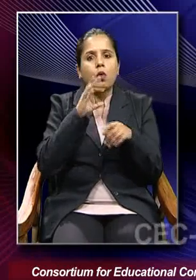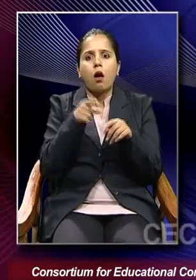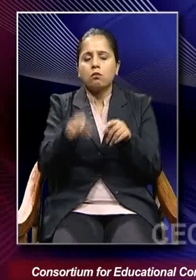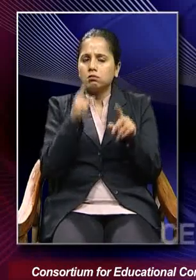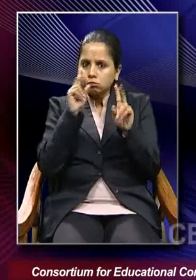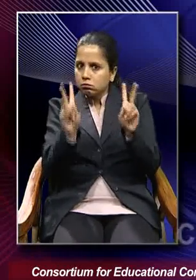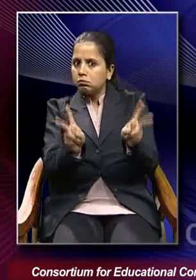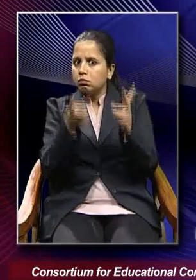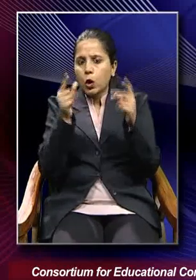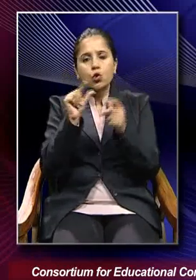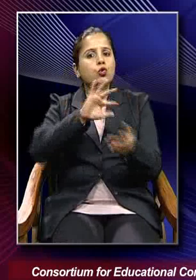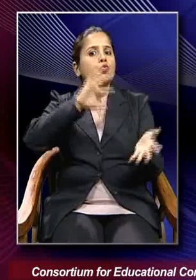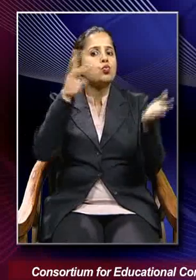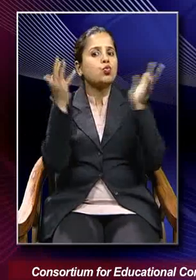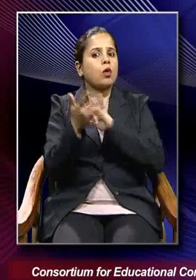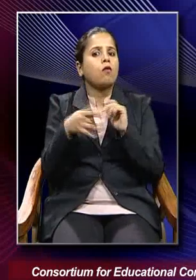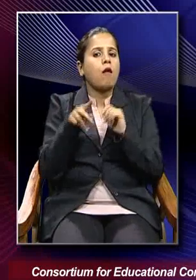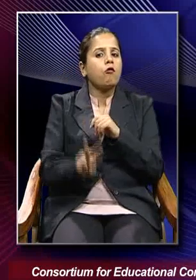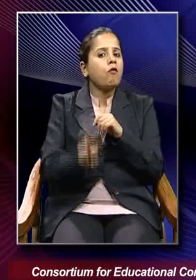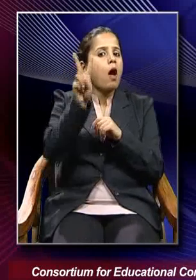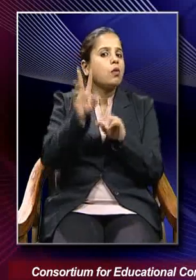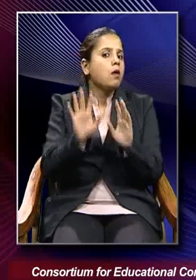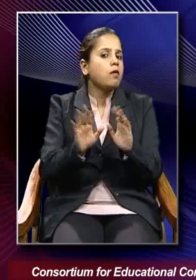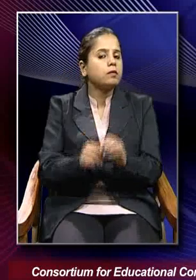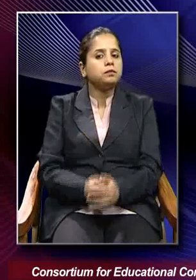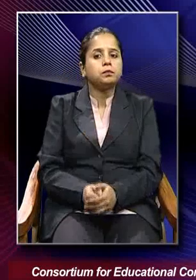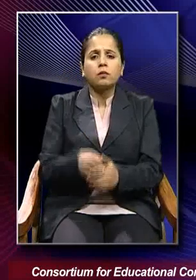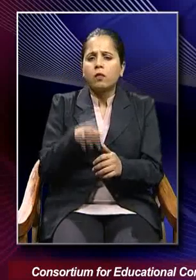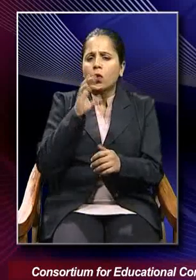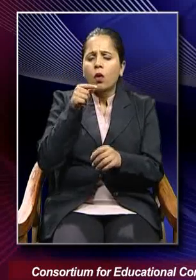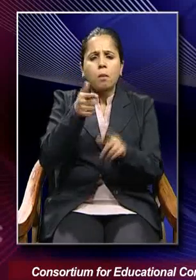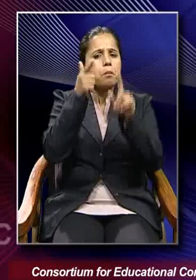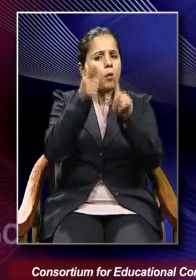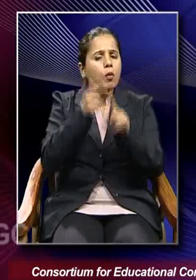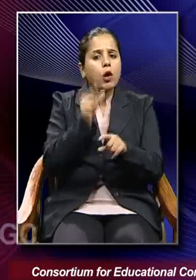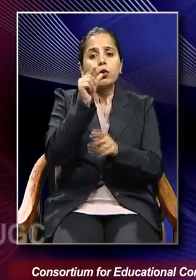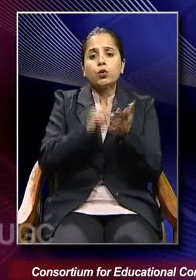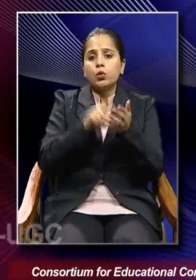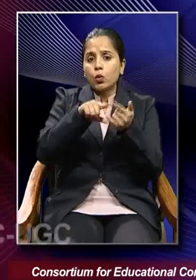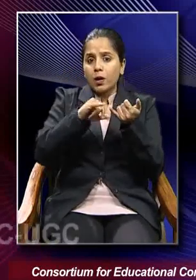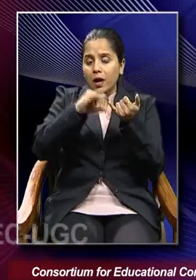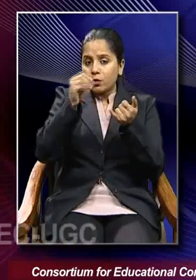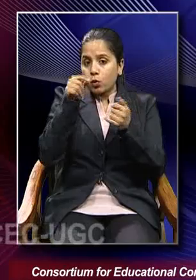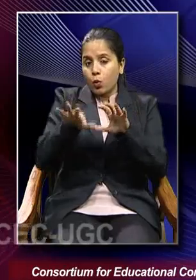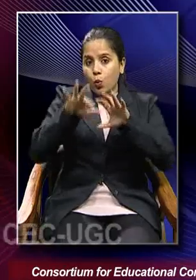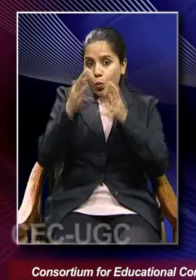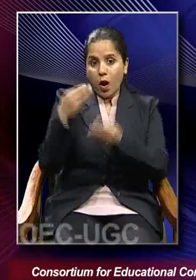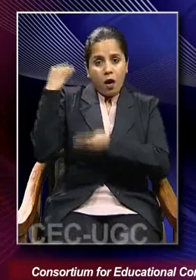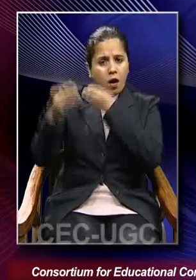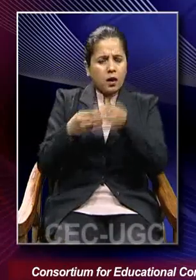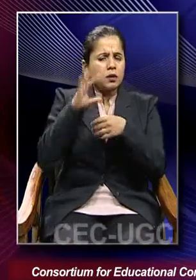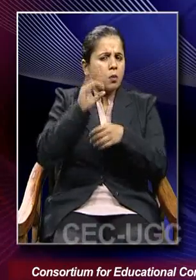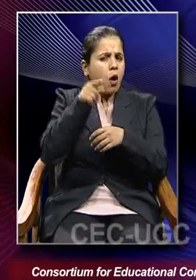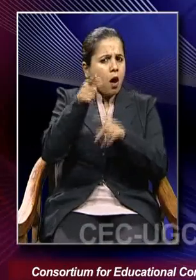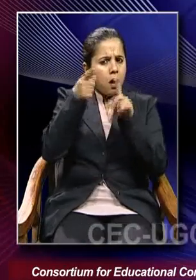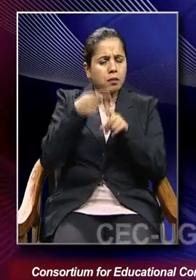outstanding universal value. The criteria for UNESCO World Heritage Site, some of the important criteria,